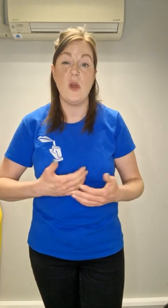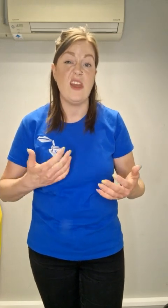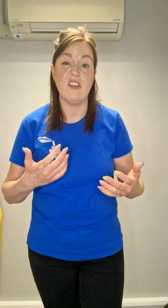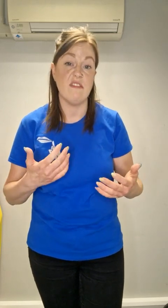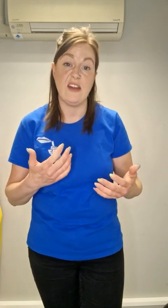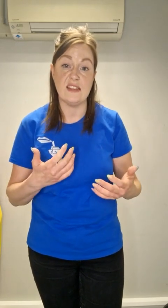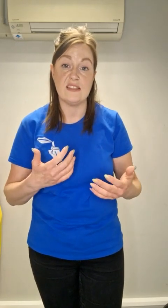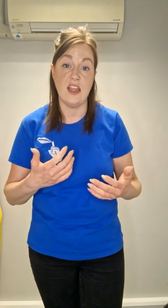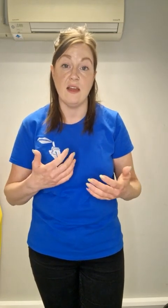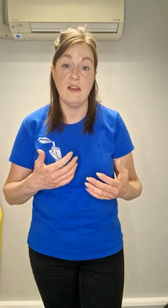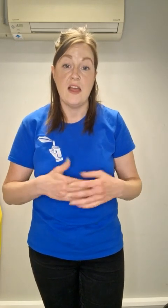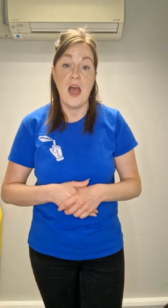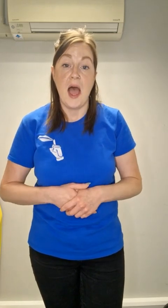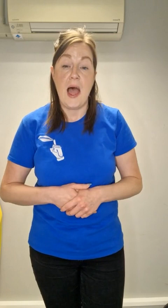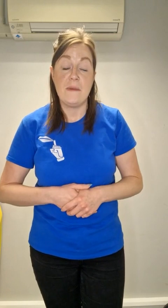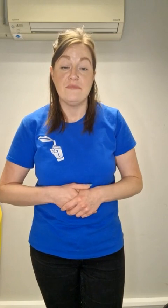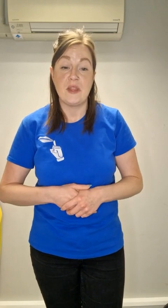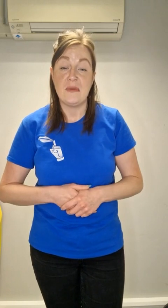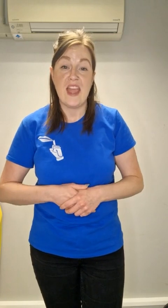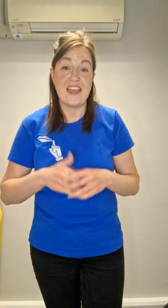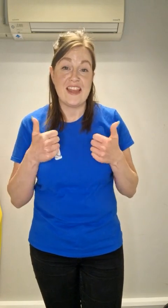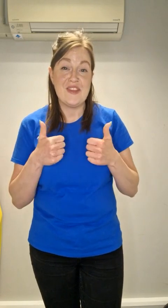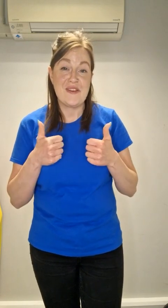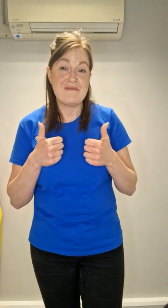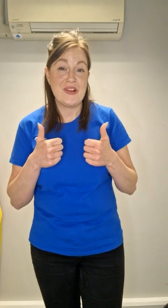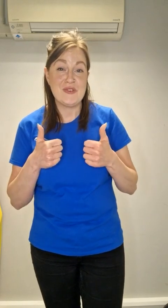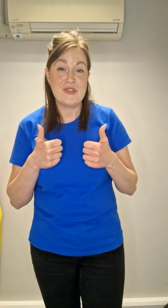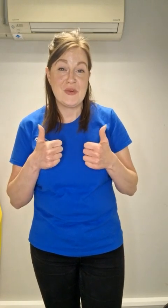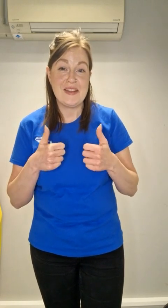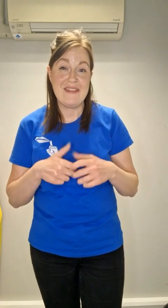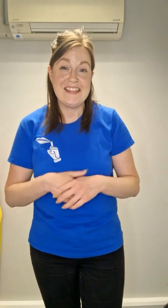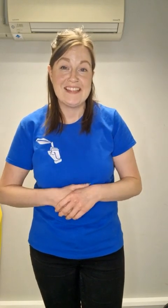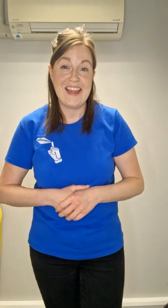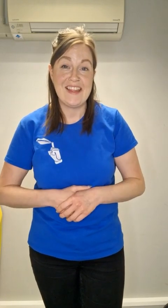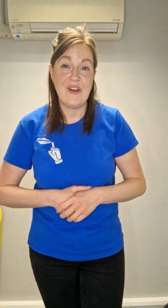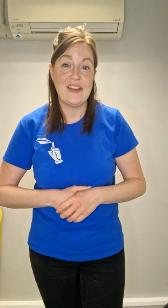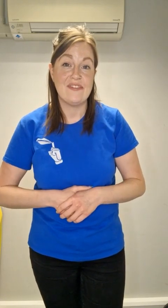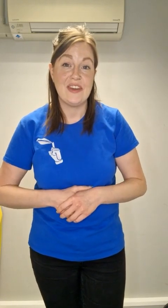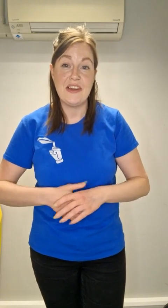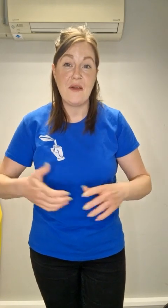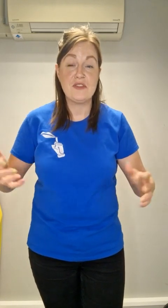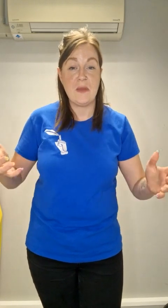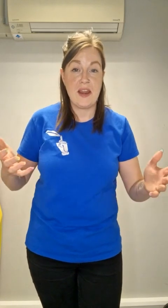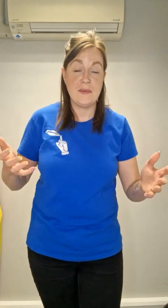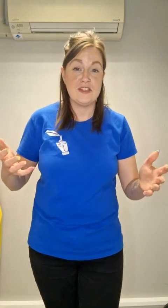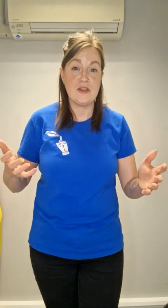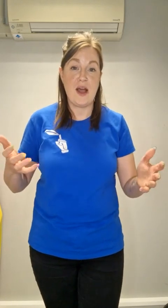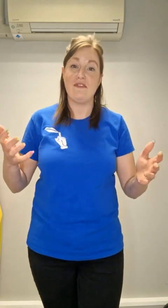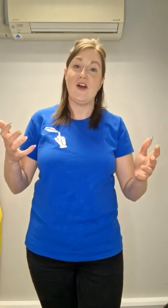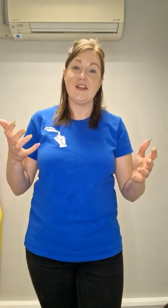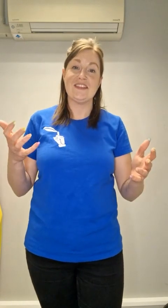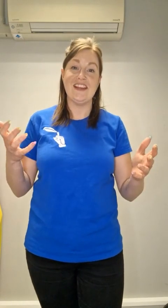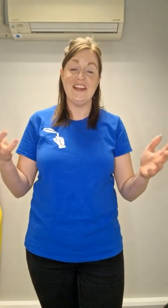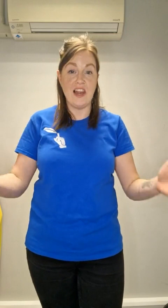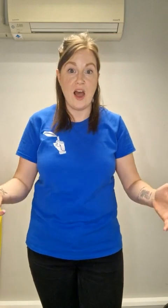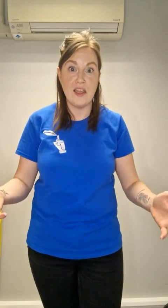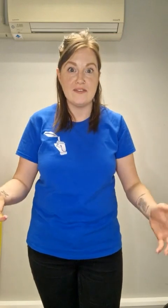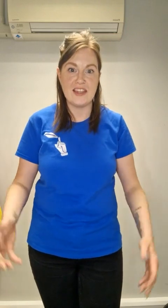whenever you fancy it. But yeah, thank you very much for joining me today. I've loved being able to do our first live